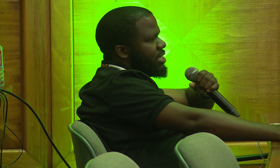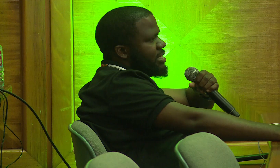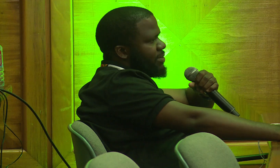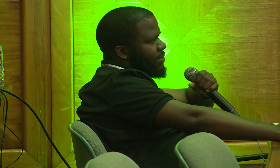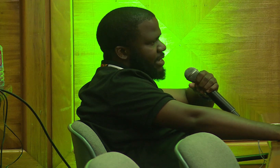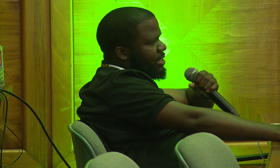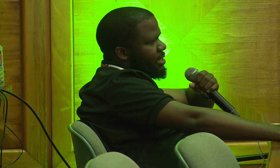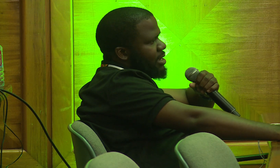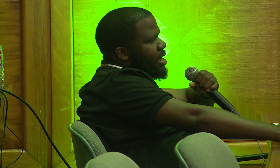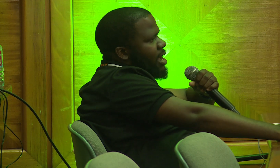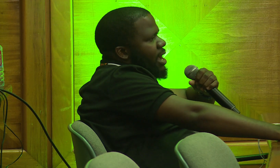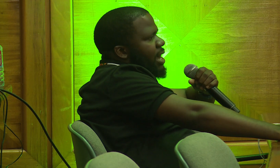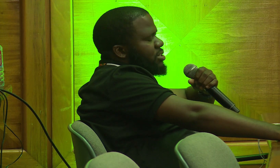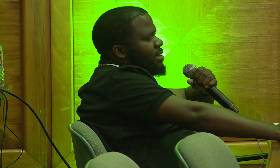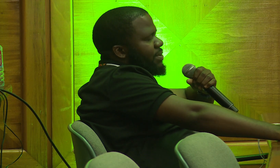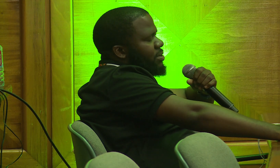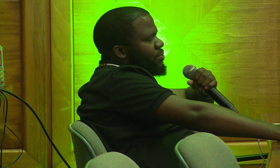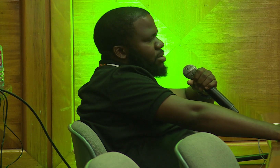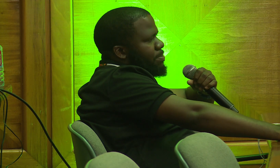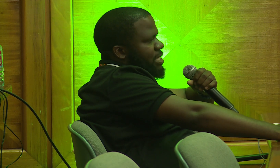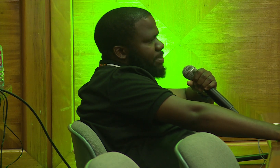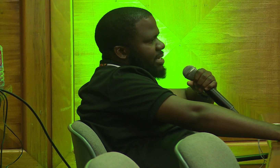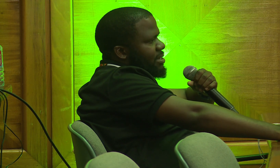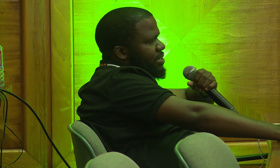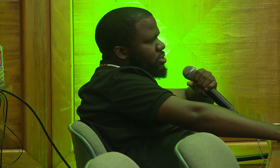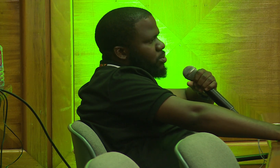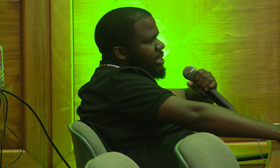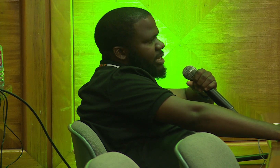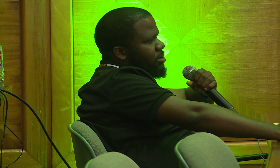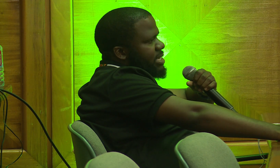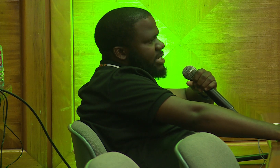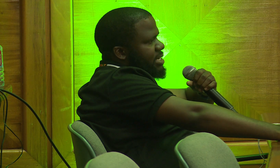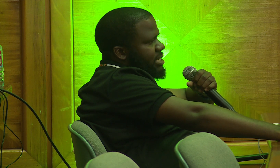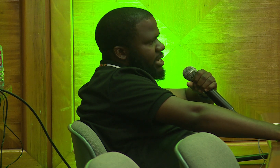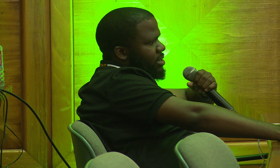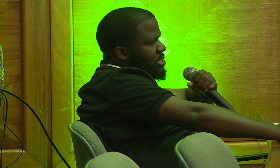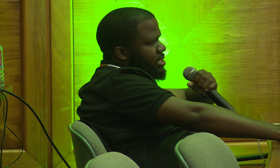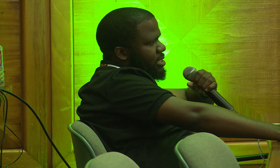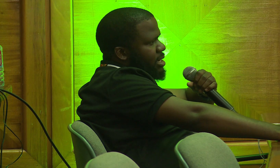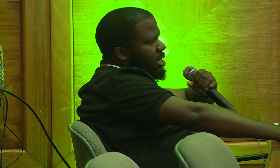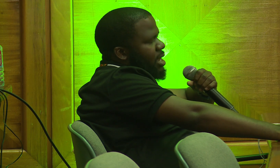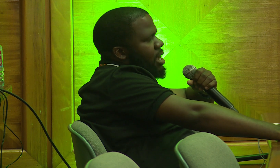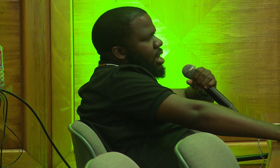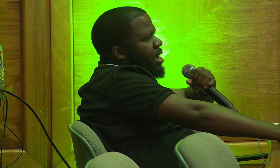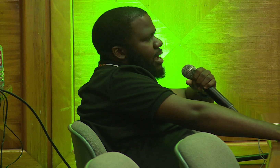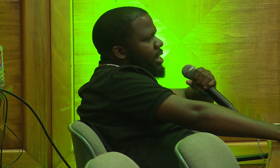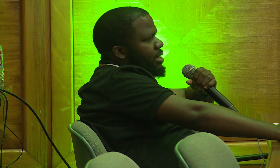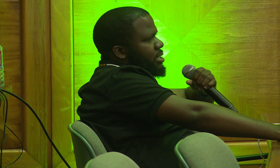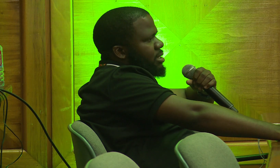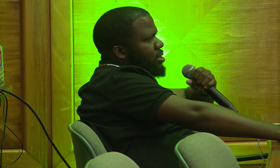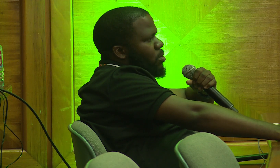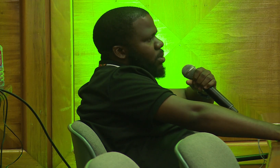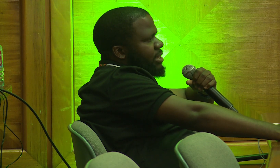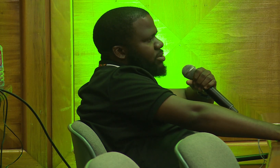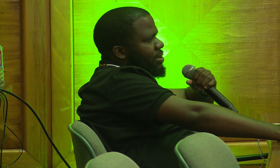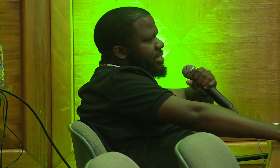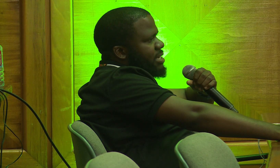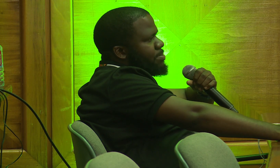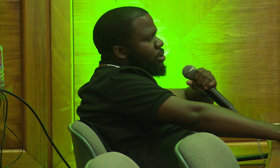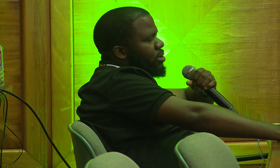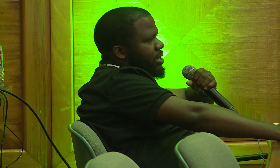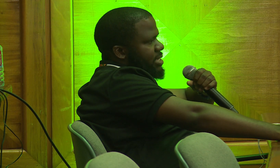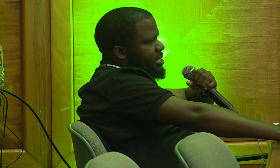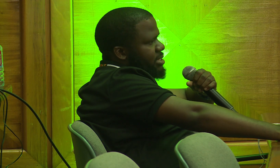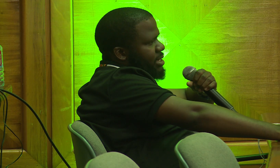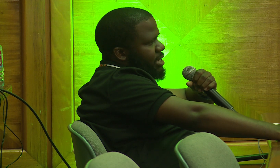being treated differently. I just want to find out from your perspective as to whether that was tested out and whether you have